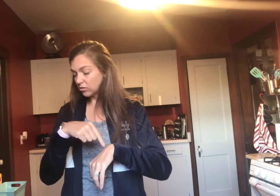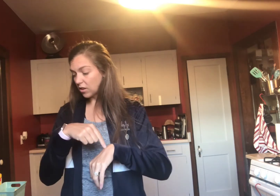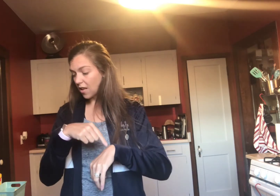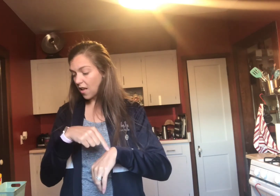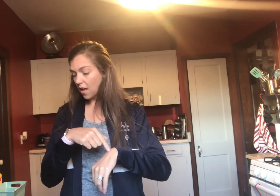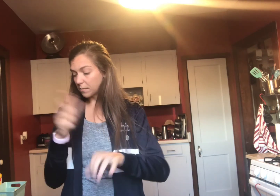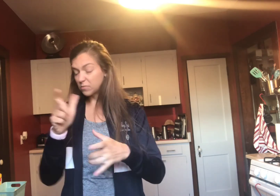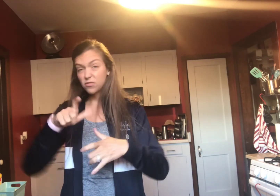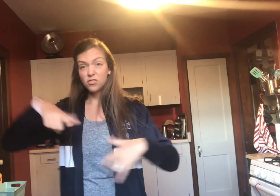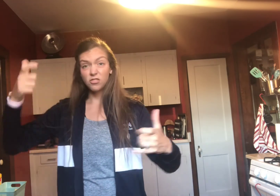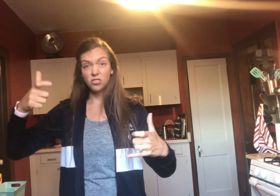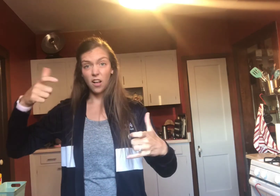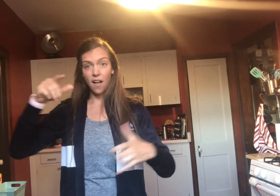All right, looking for a mate.